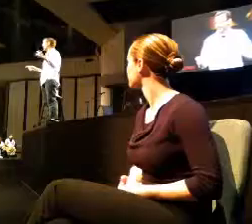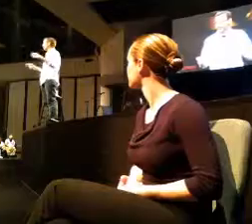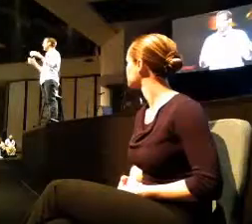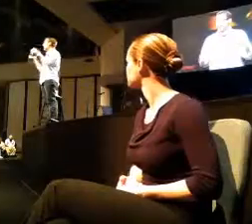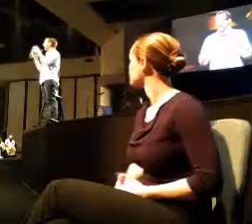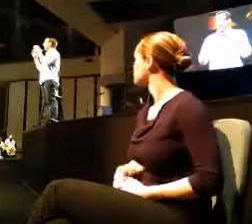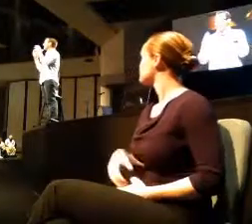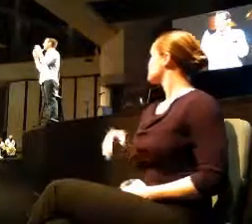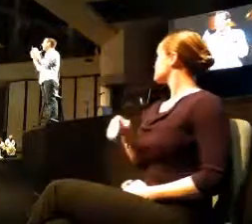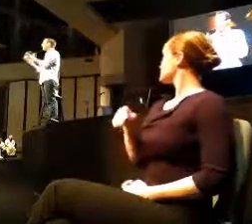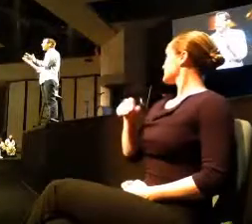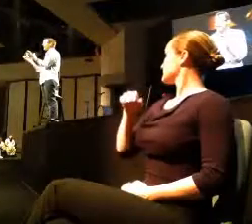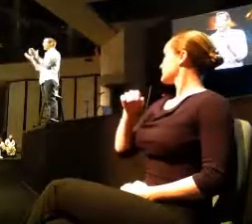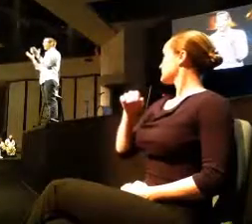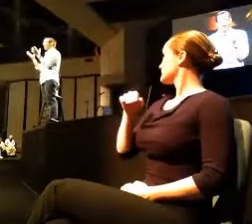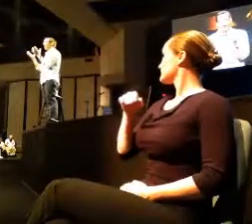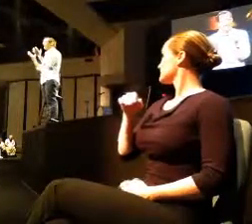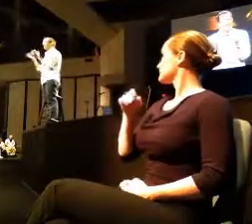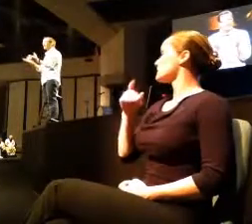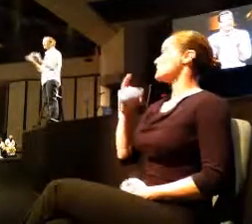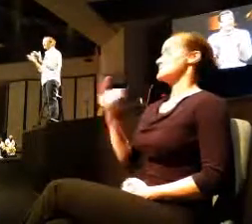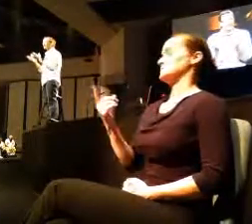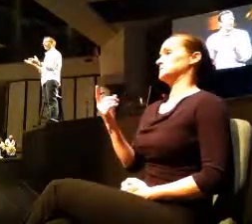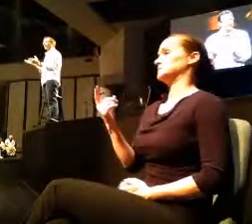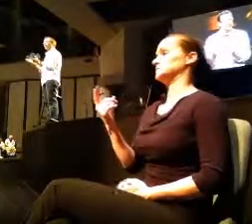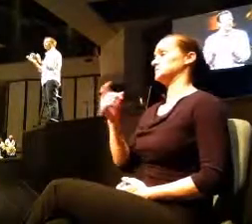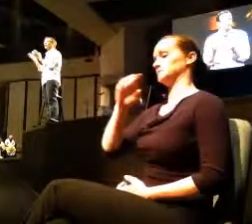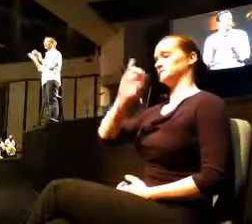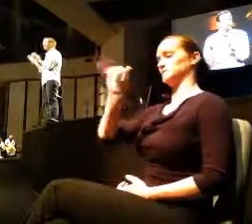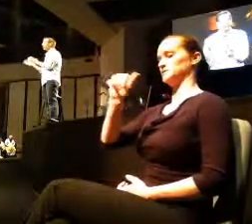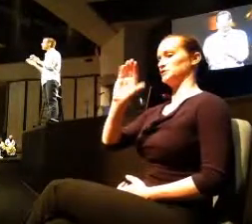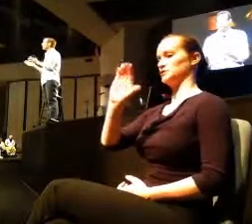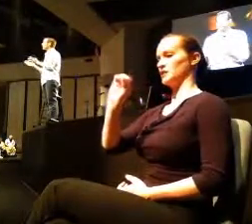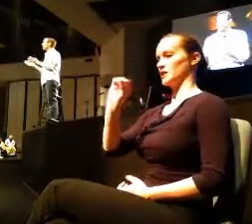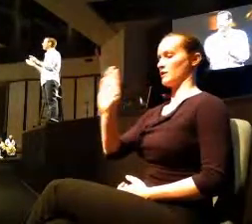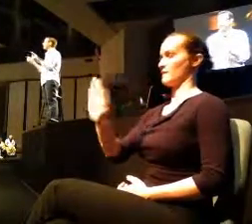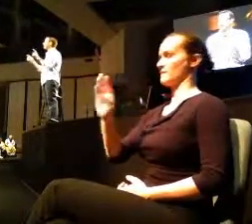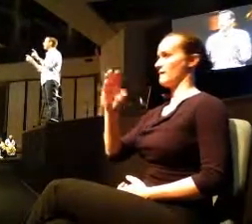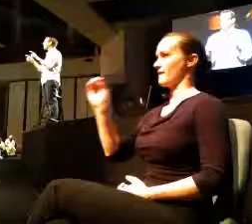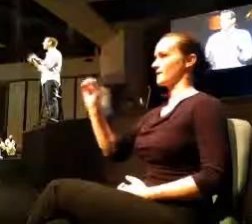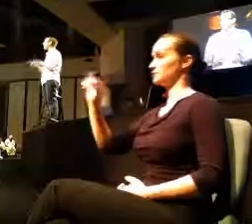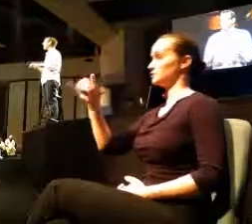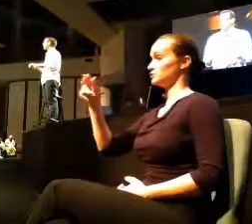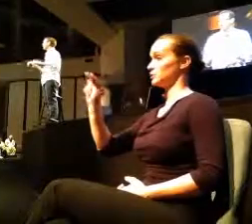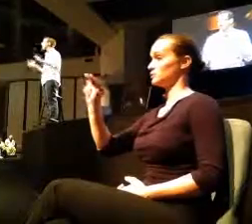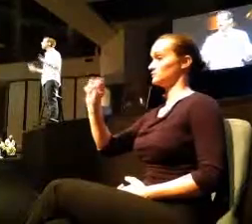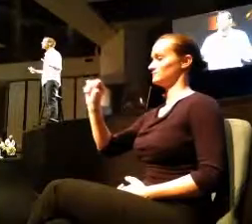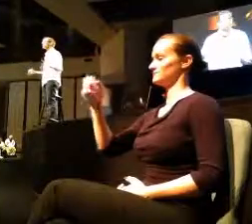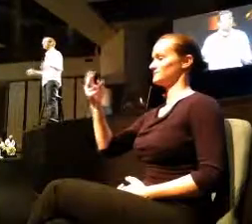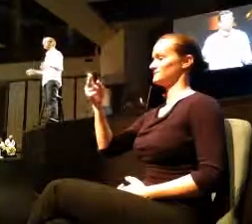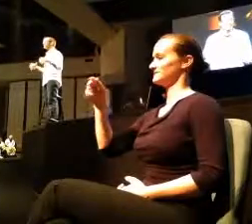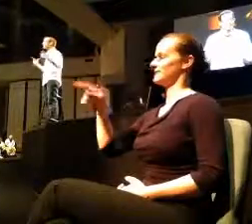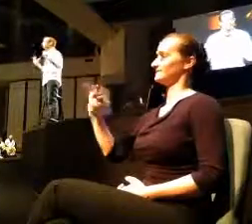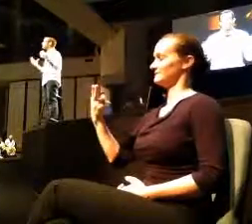father Jacob. And the narrative of Joseph's life was God was with him.